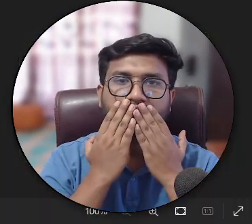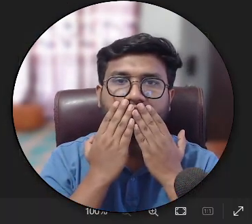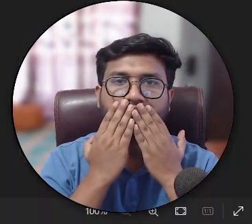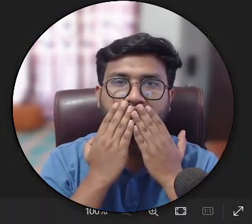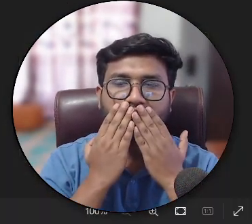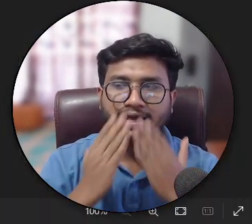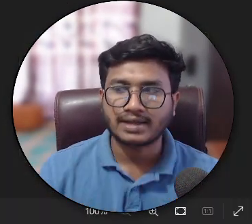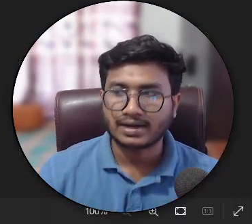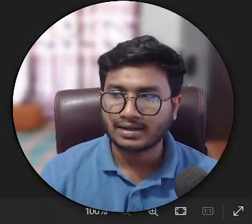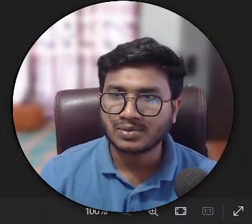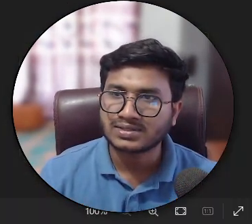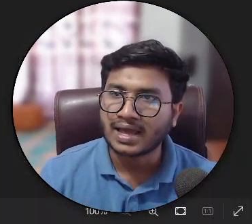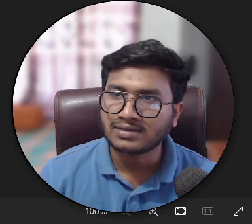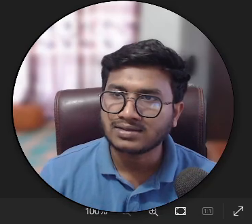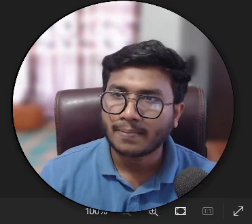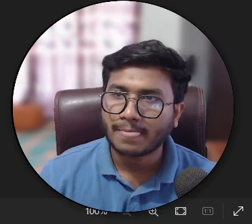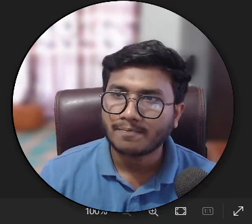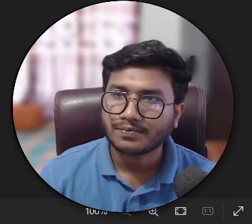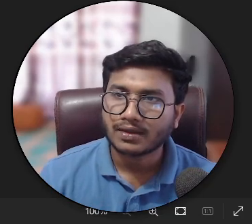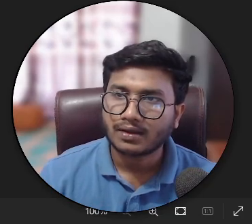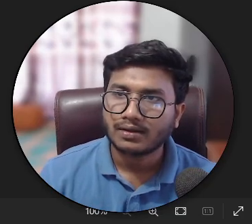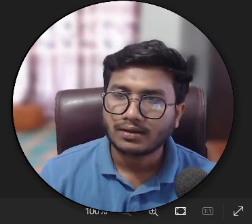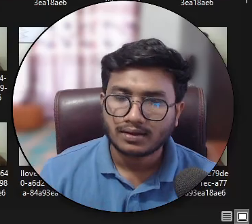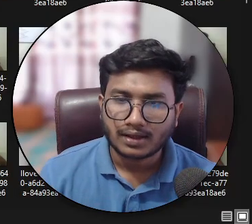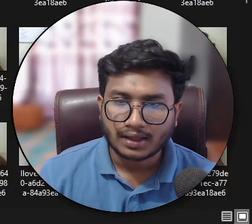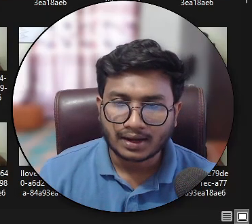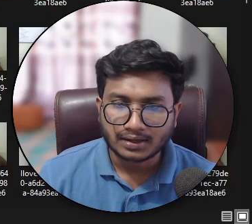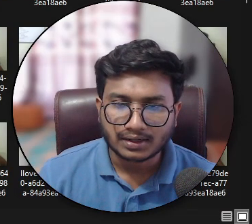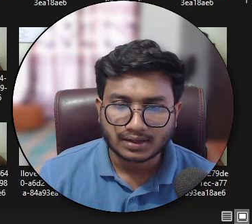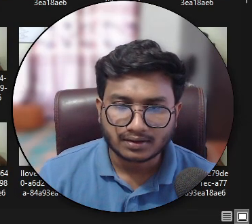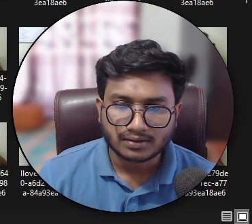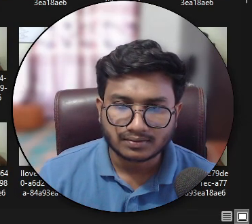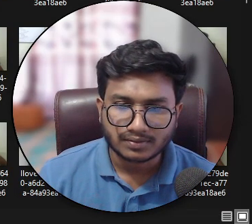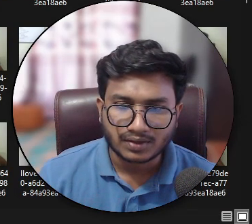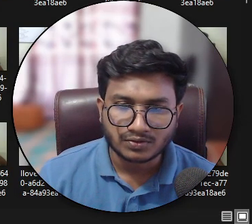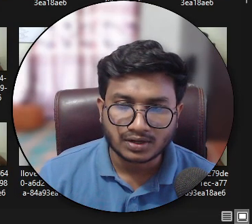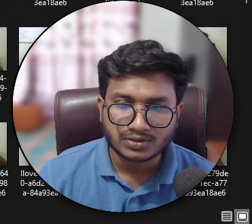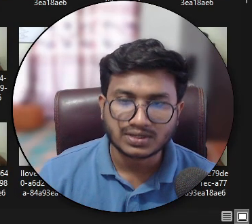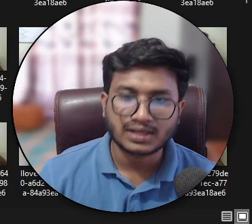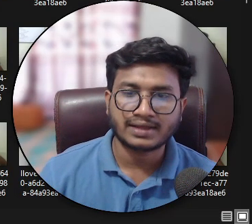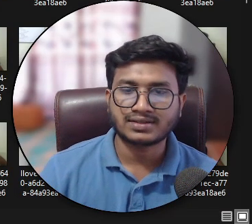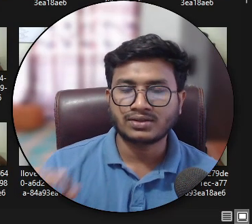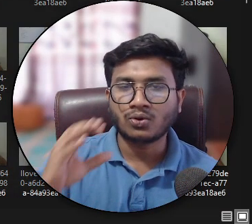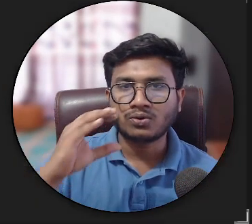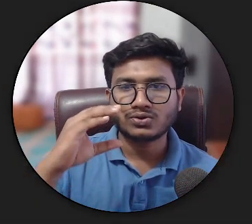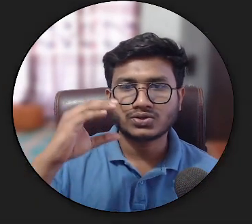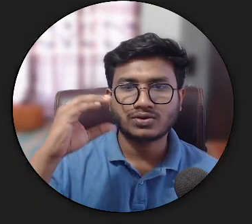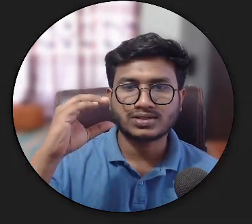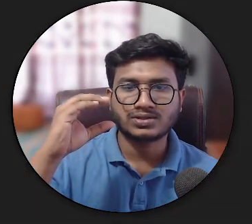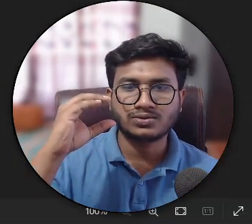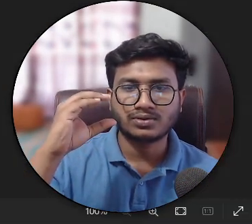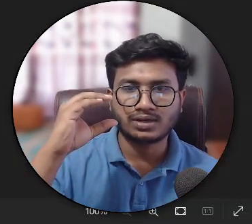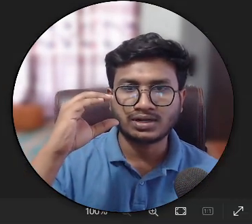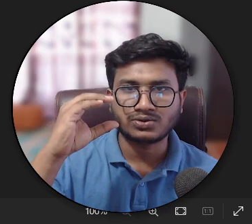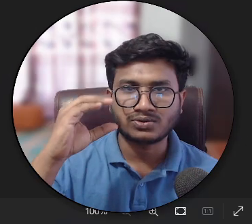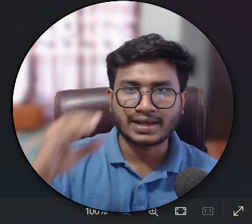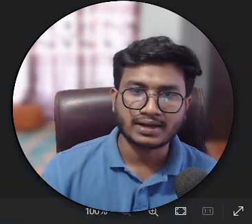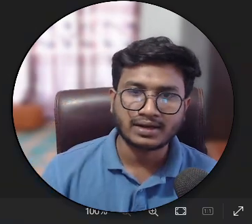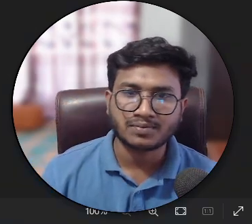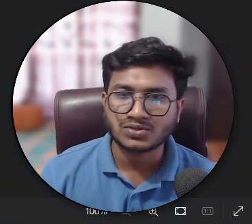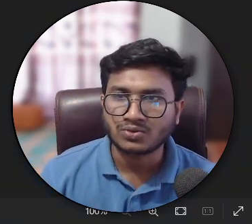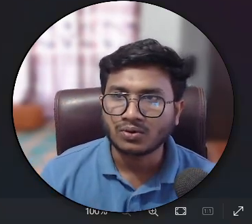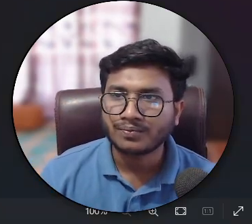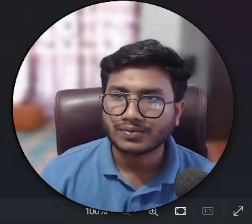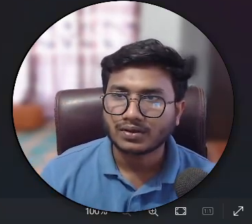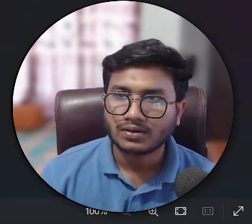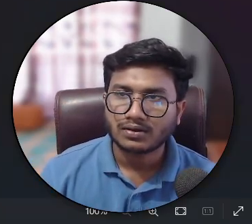to show like that, that means thanks. And if you want to say, let's say no, so you just need to do like